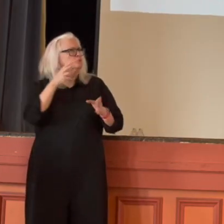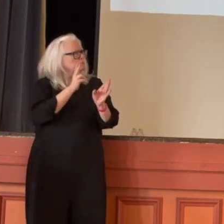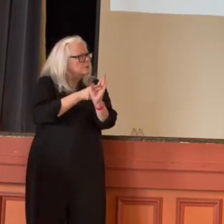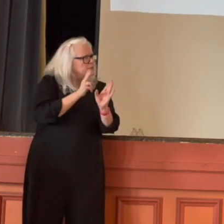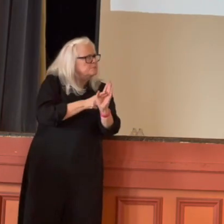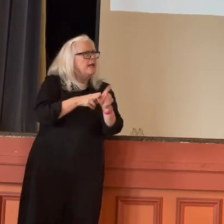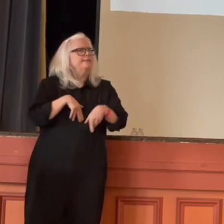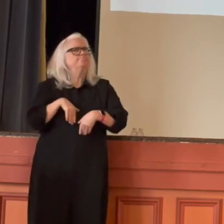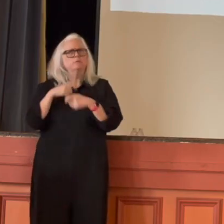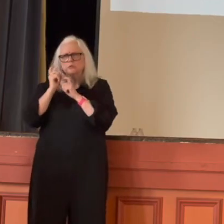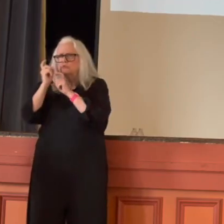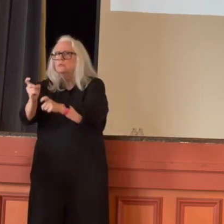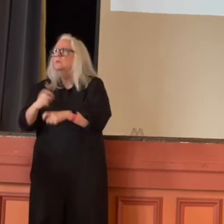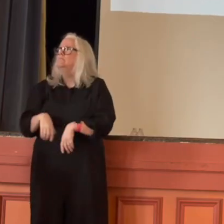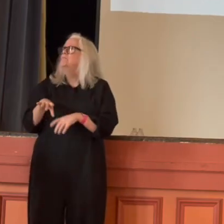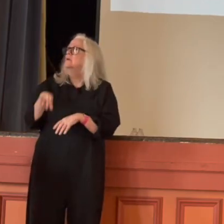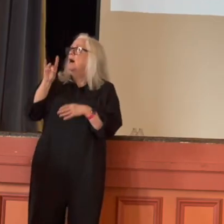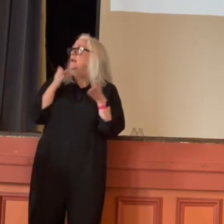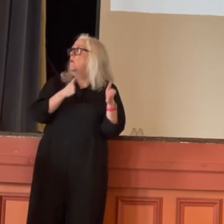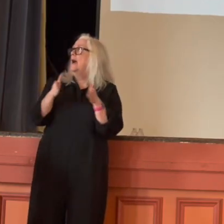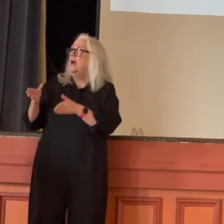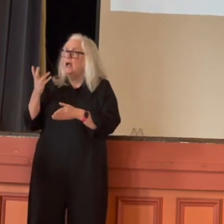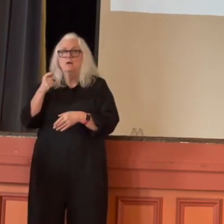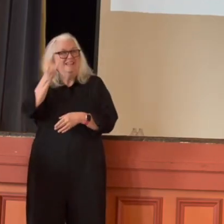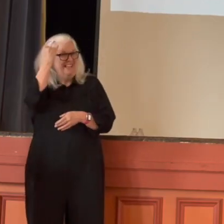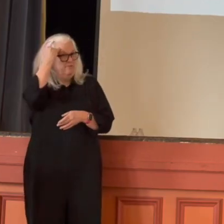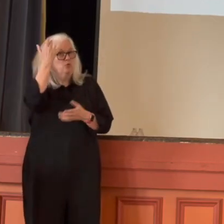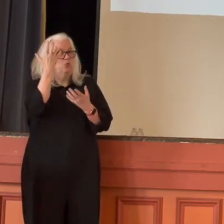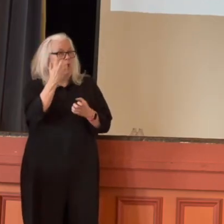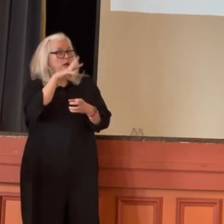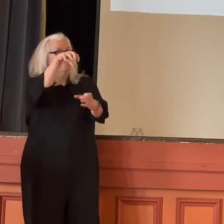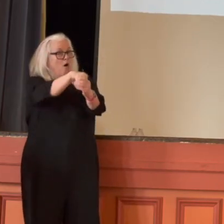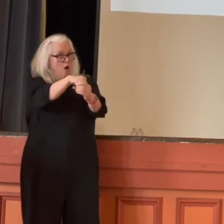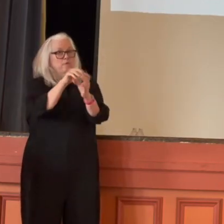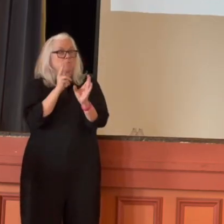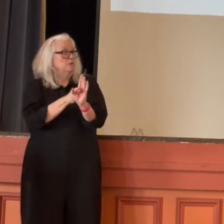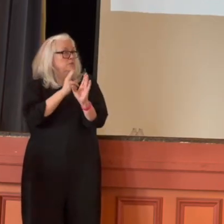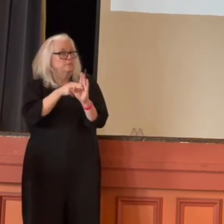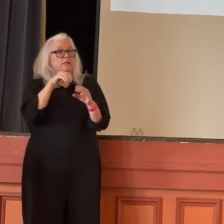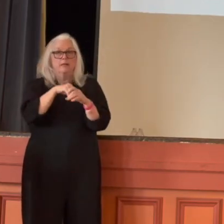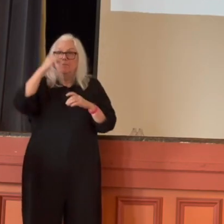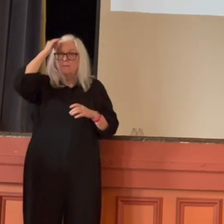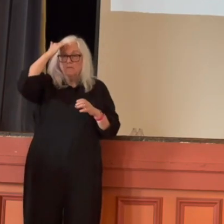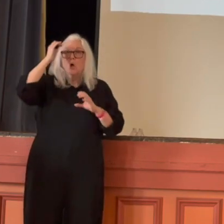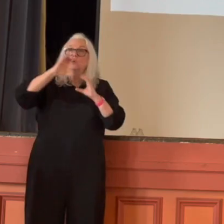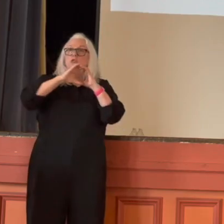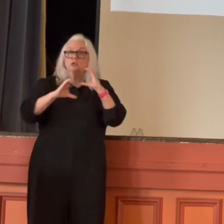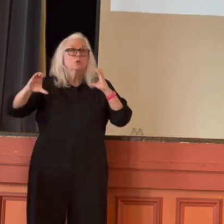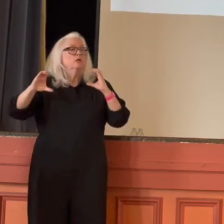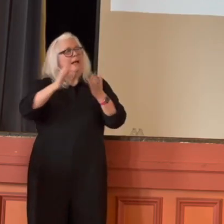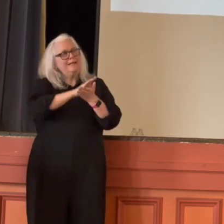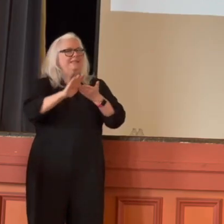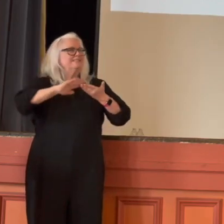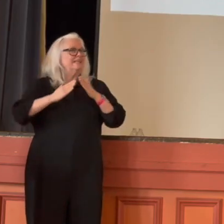contribute, find the way that where you want to get involved to participate in Buffalo Sewer's Queen City Clean Waters. So